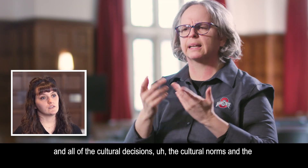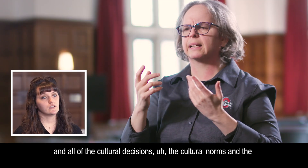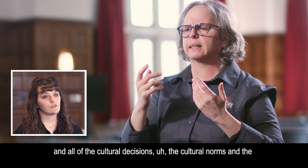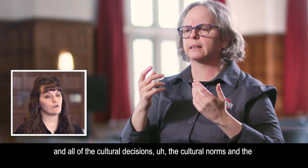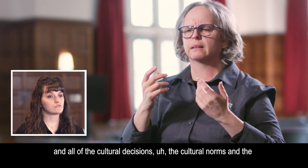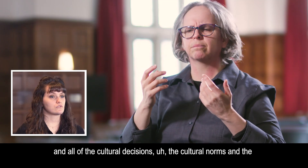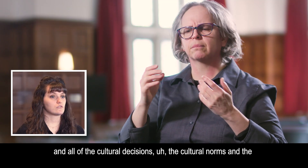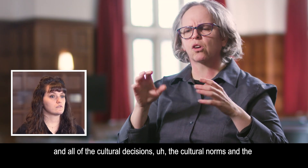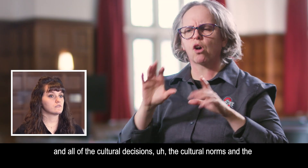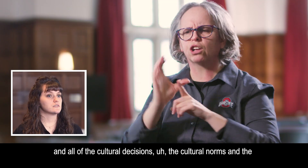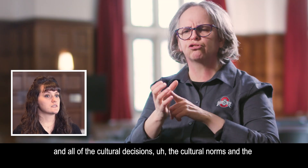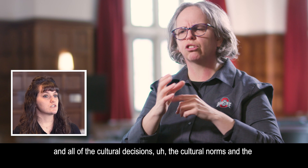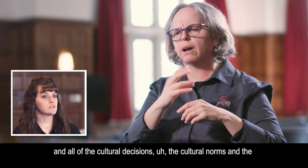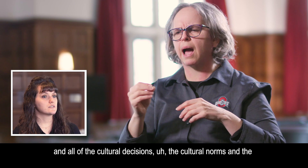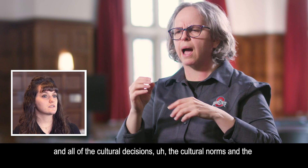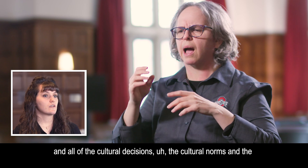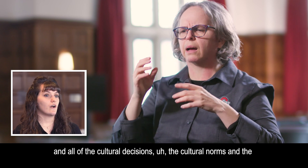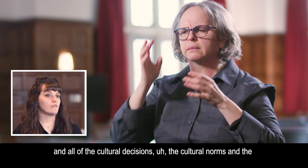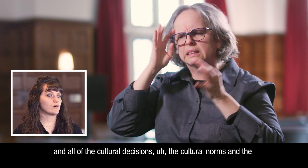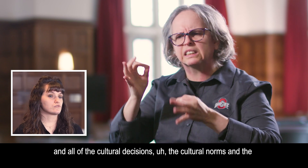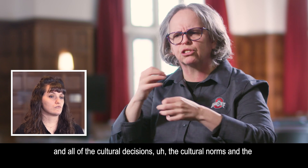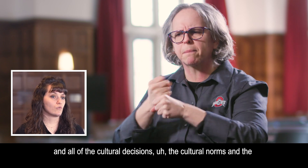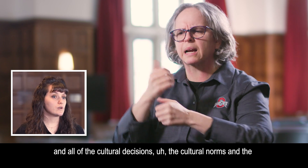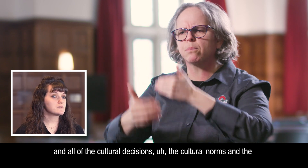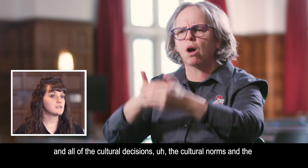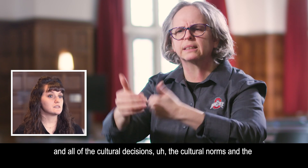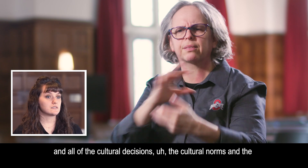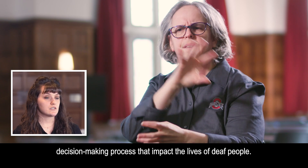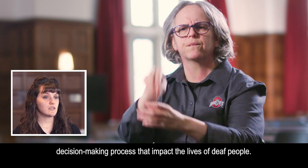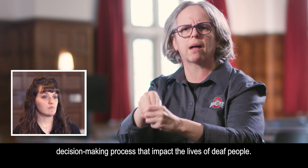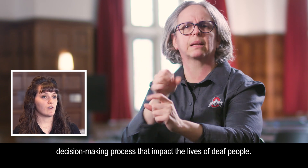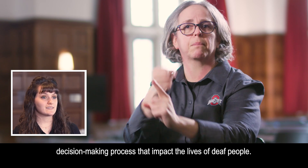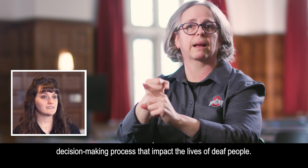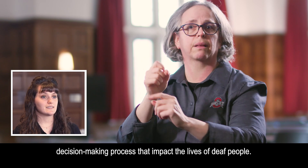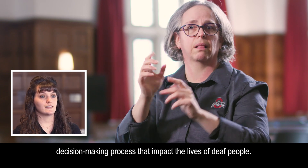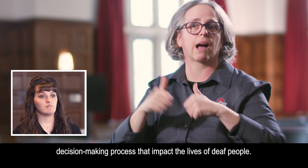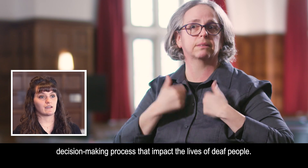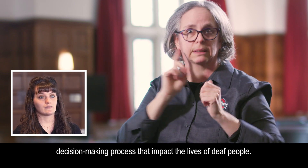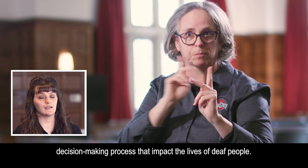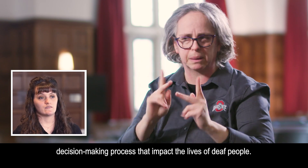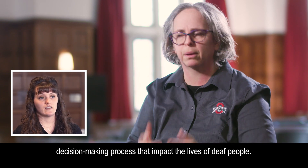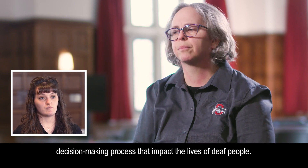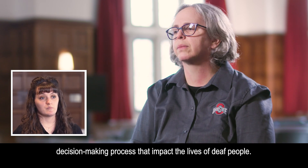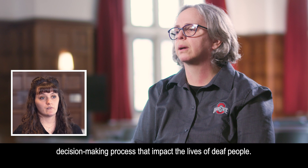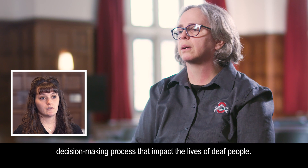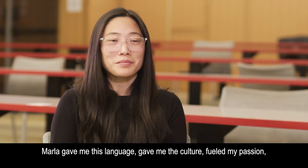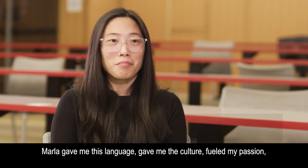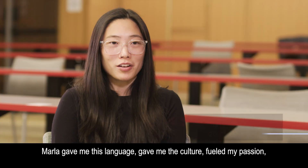the cultural decisions, the cultural norms, and the decision-making process that impact the lives of deaf people.